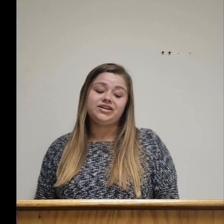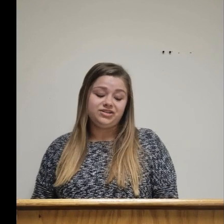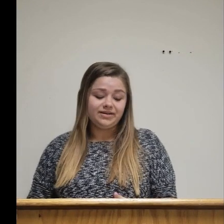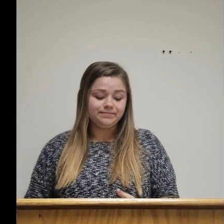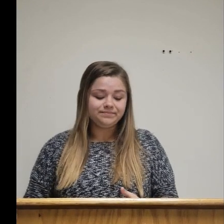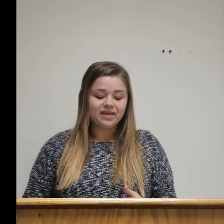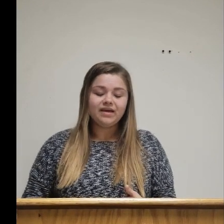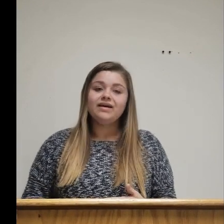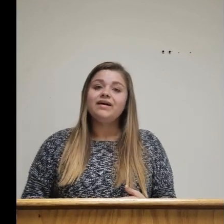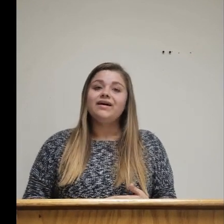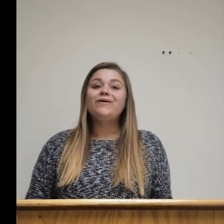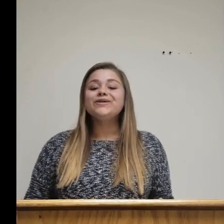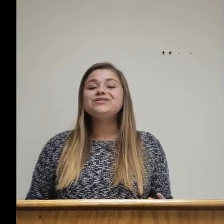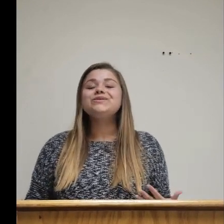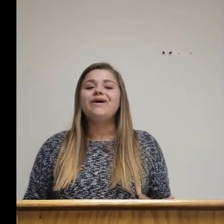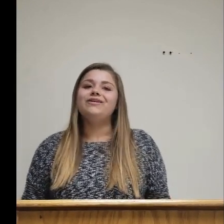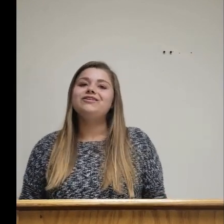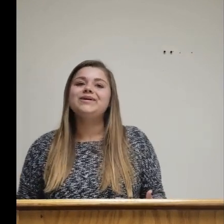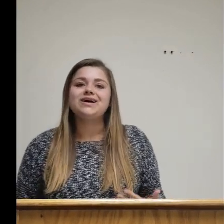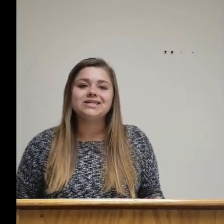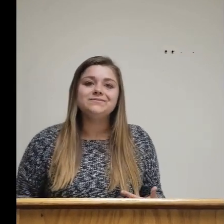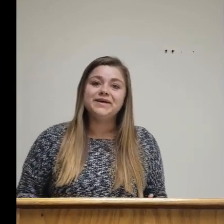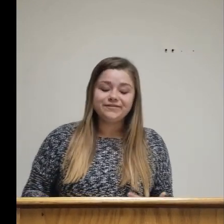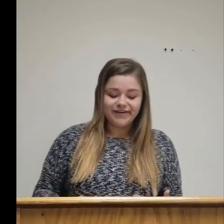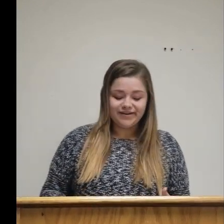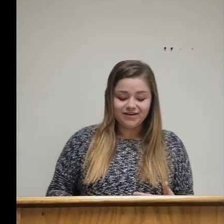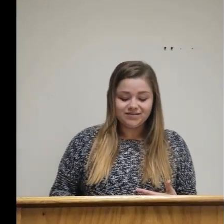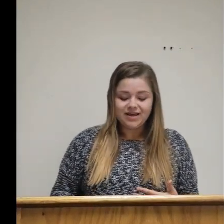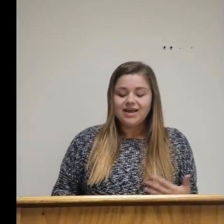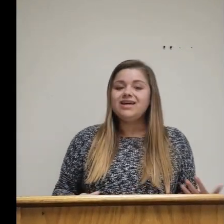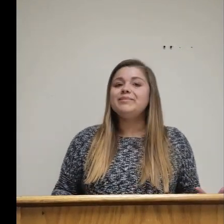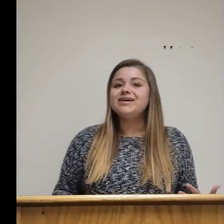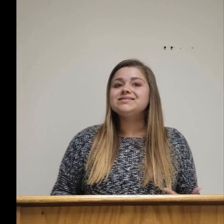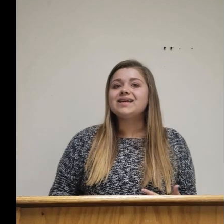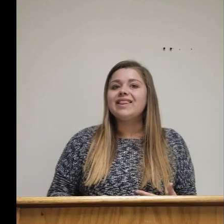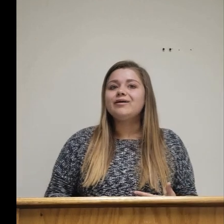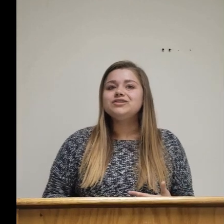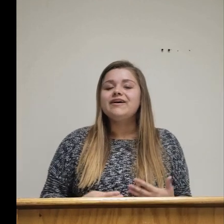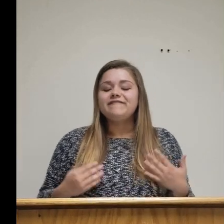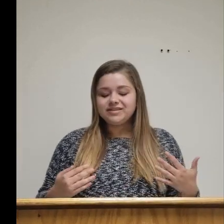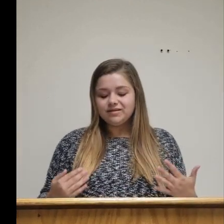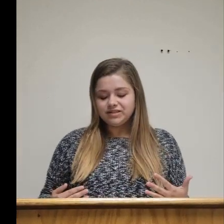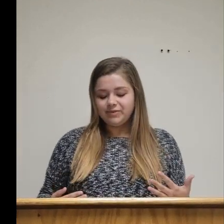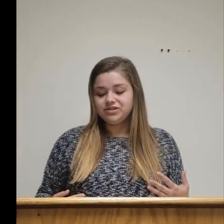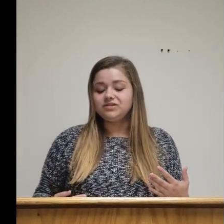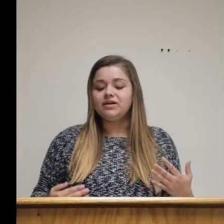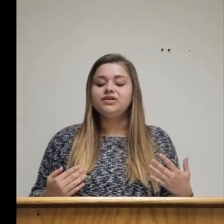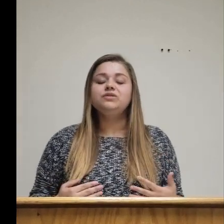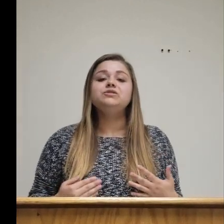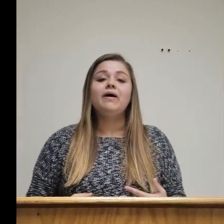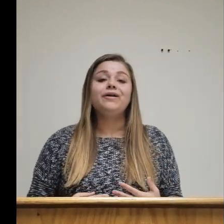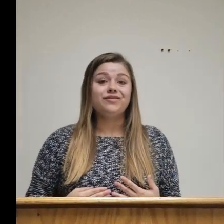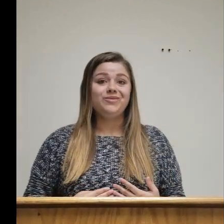people watching them. According to an article by Dr. Bill Vickers, in American Sign Language, facial expressions